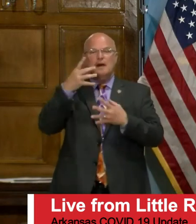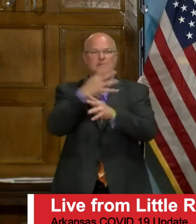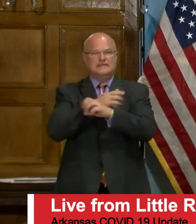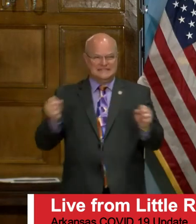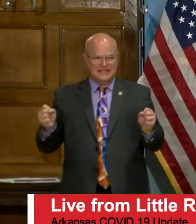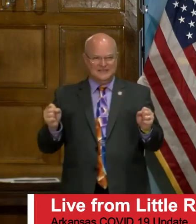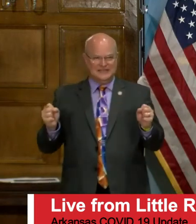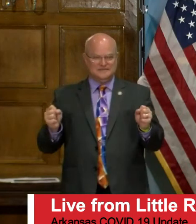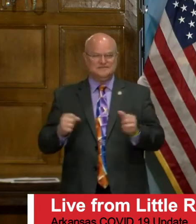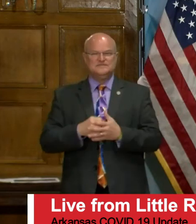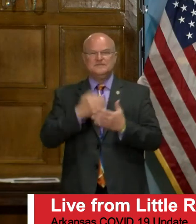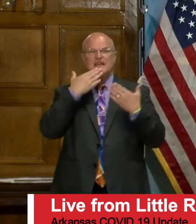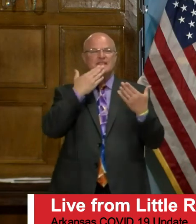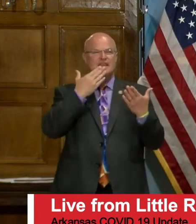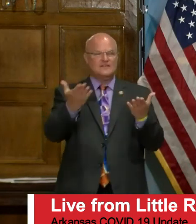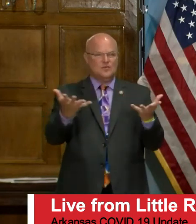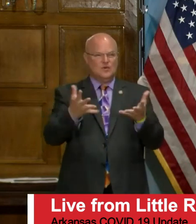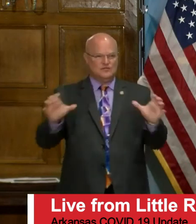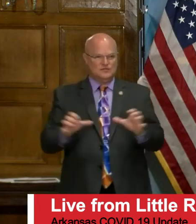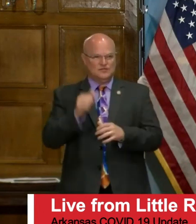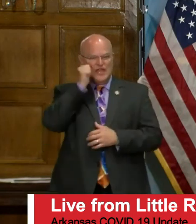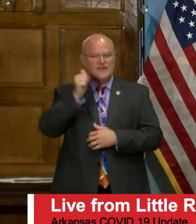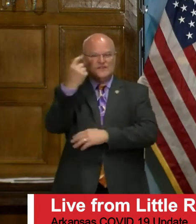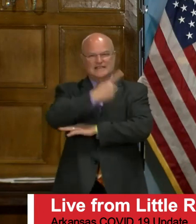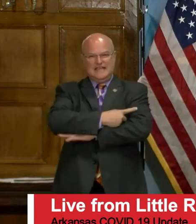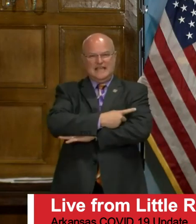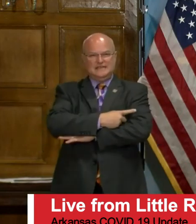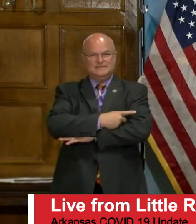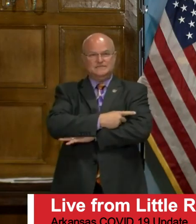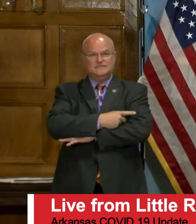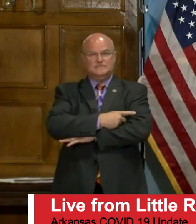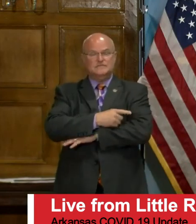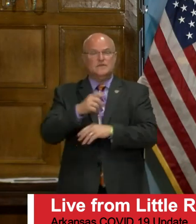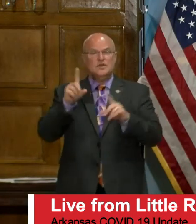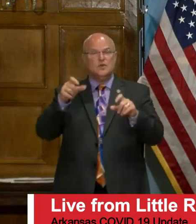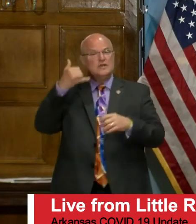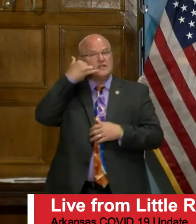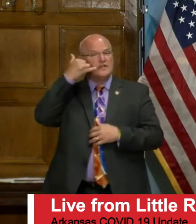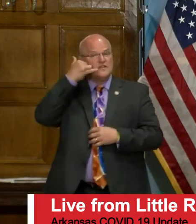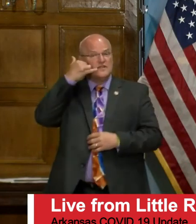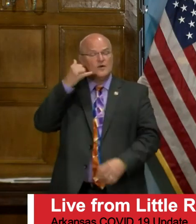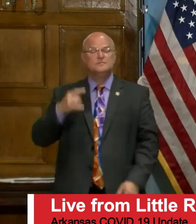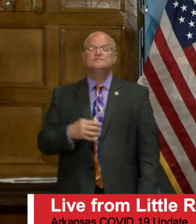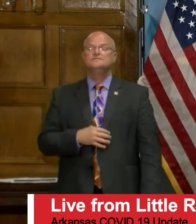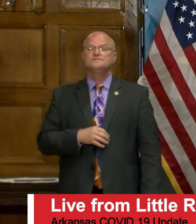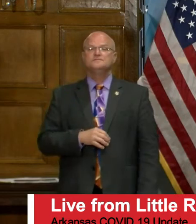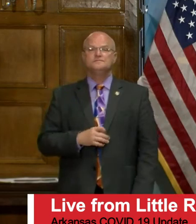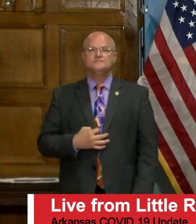as Secretary of Public Safety. Thank you all for what you do day in and day out. Is there any question remotely?